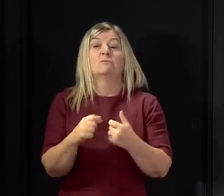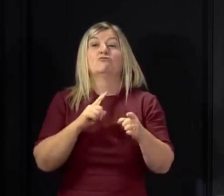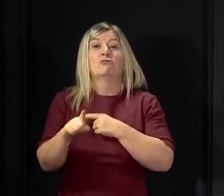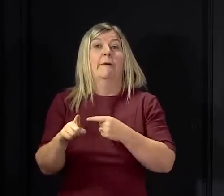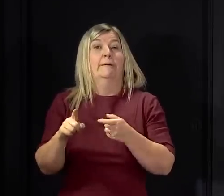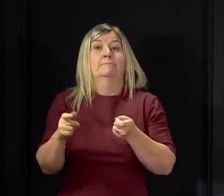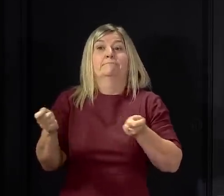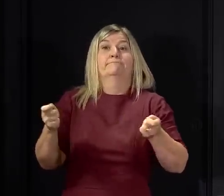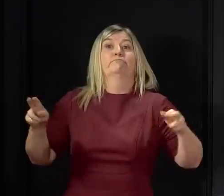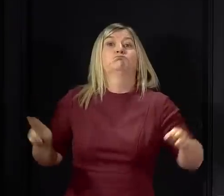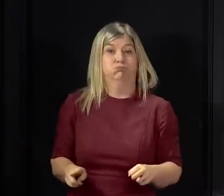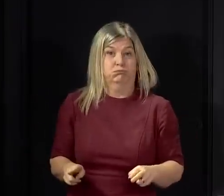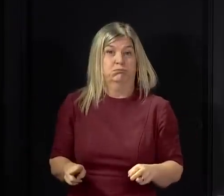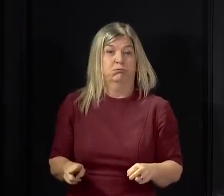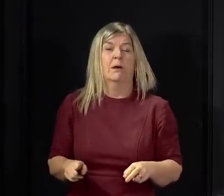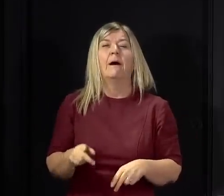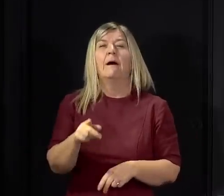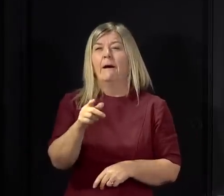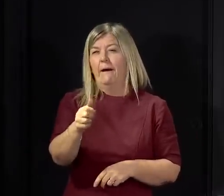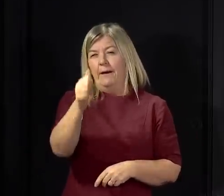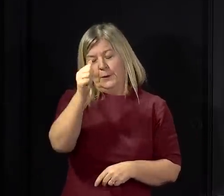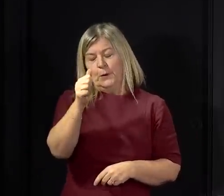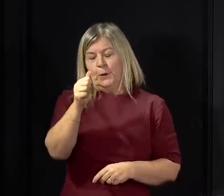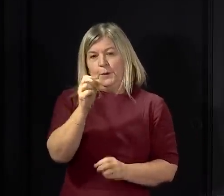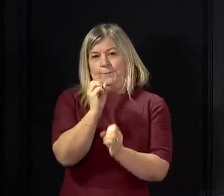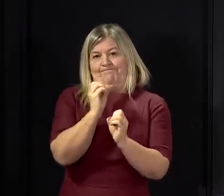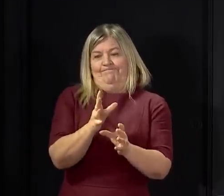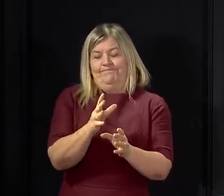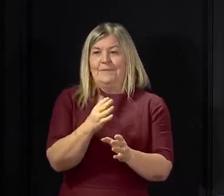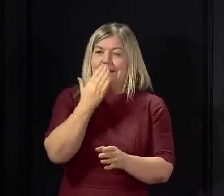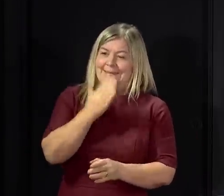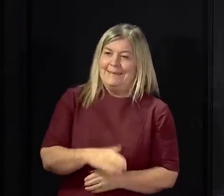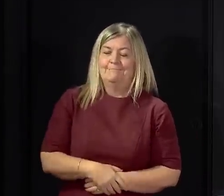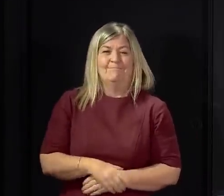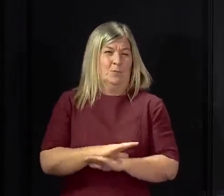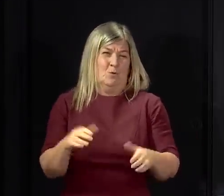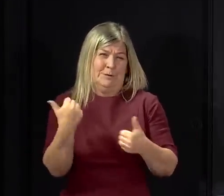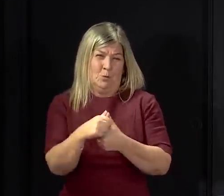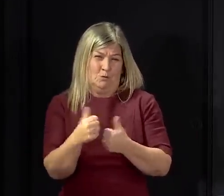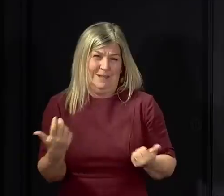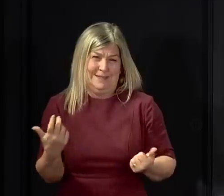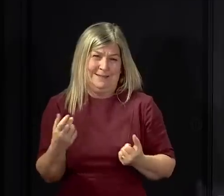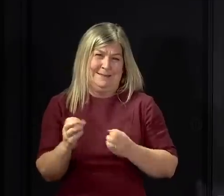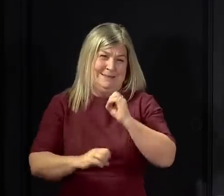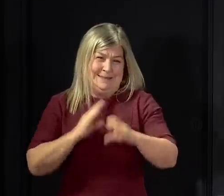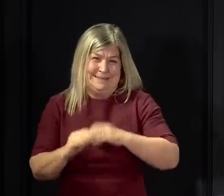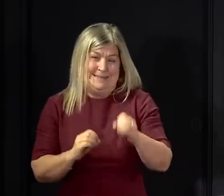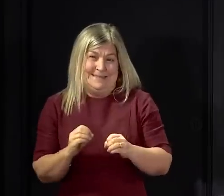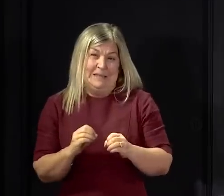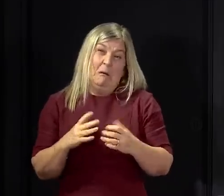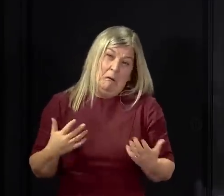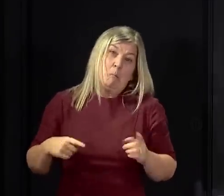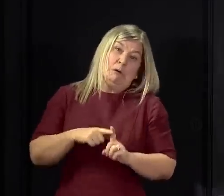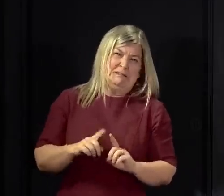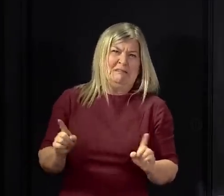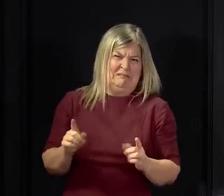the upside, although I appreciate that given what I am about to set out to you, it may seem inappropriate to be talking about upsides. But the